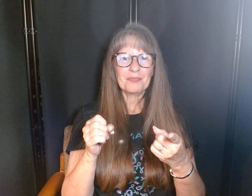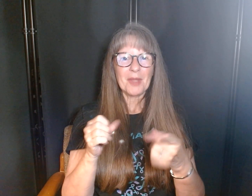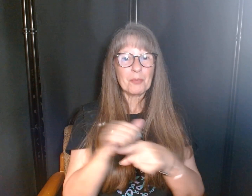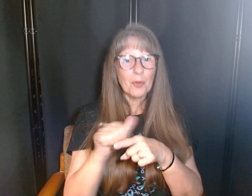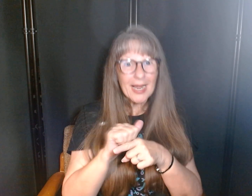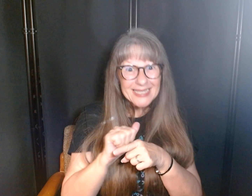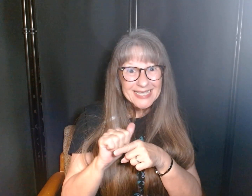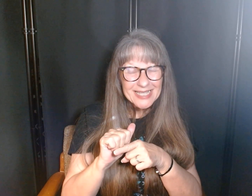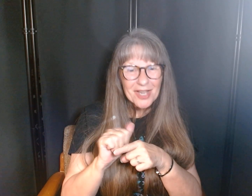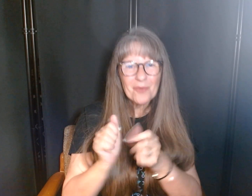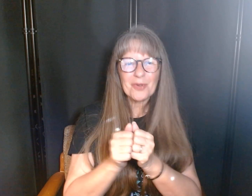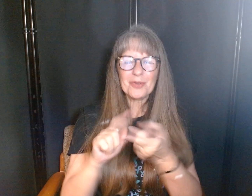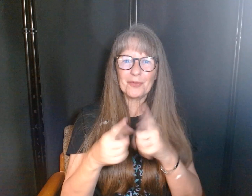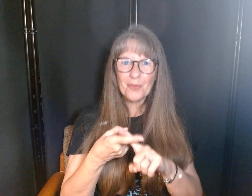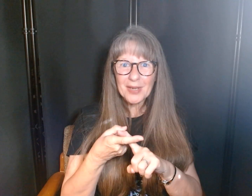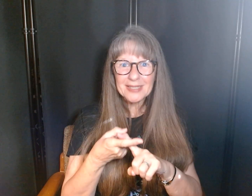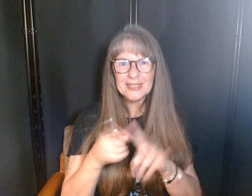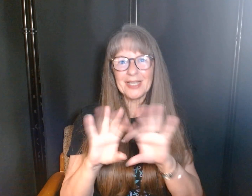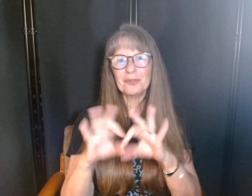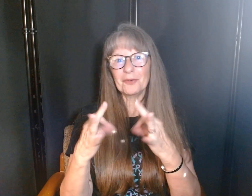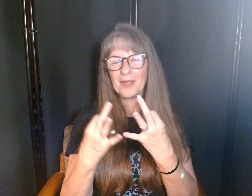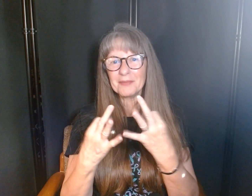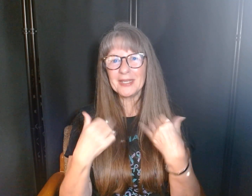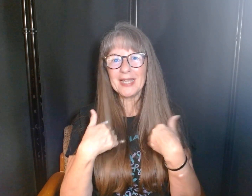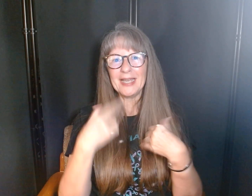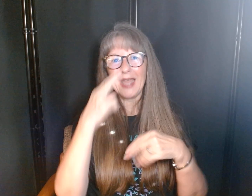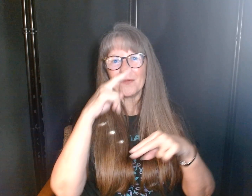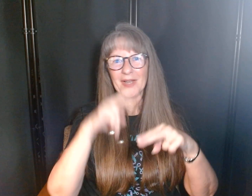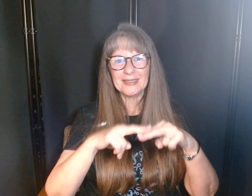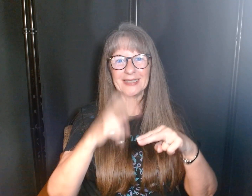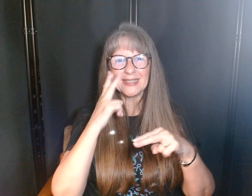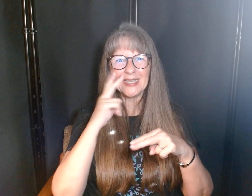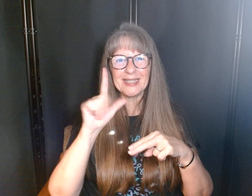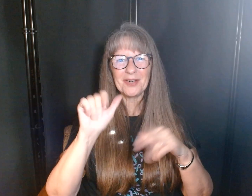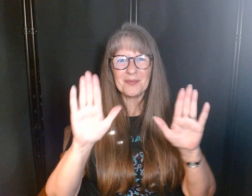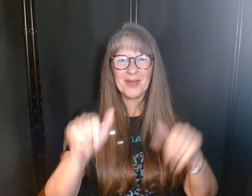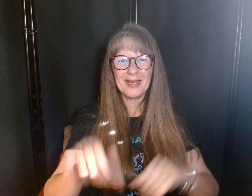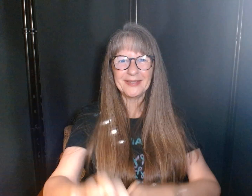practice with your friends and your family and have fun. See you later. Bye.